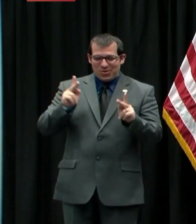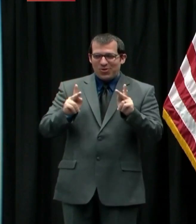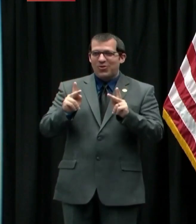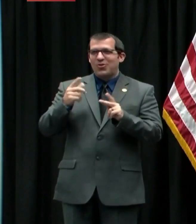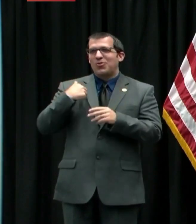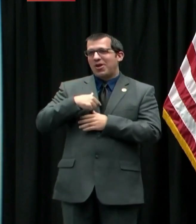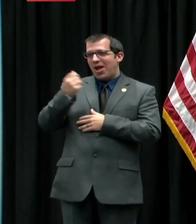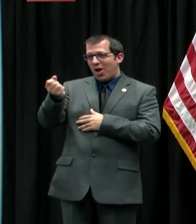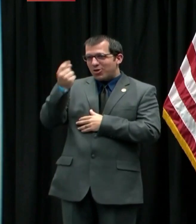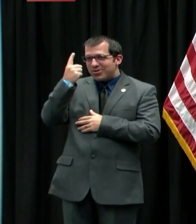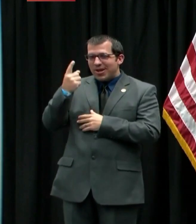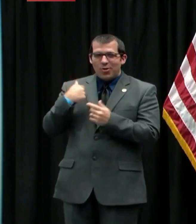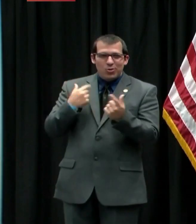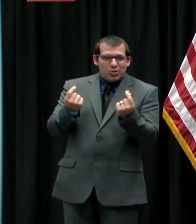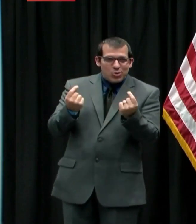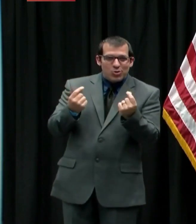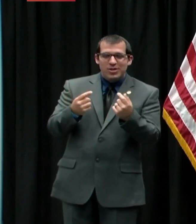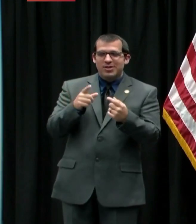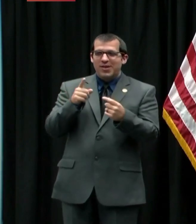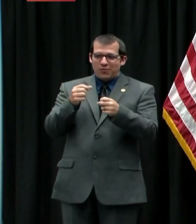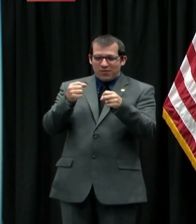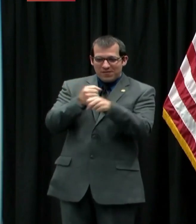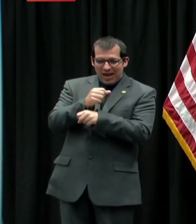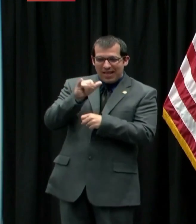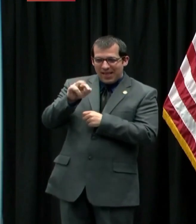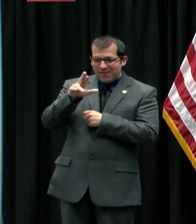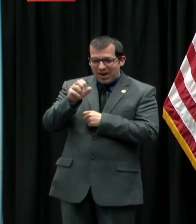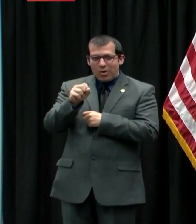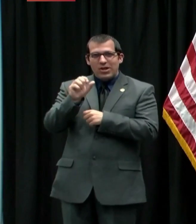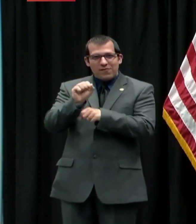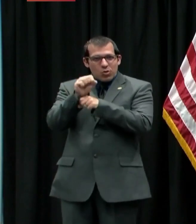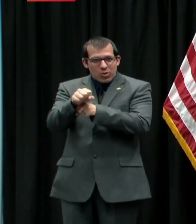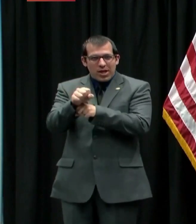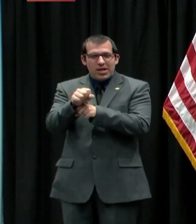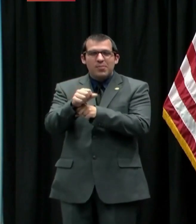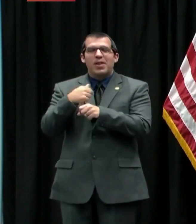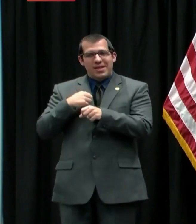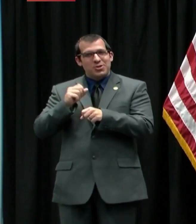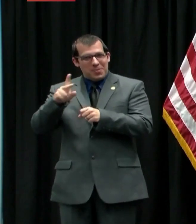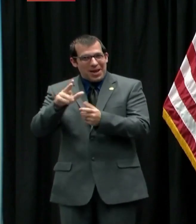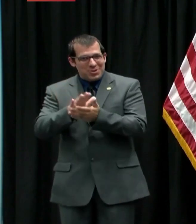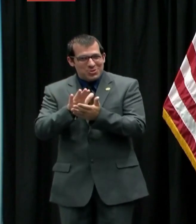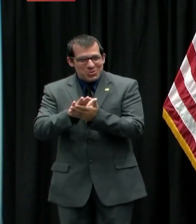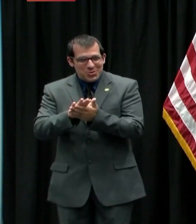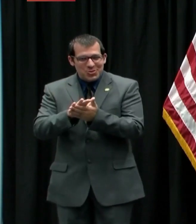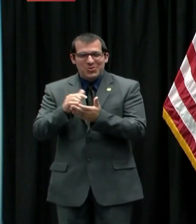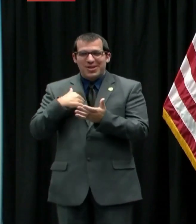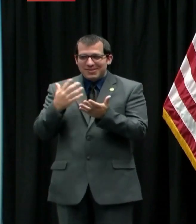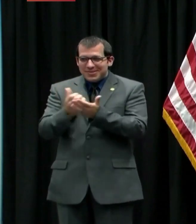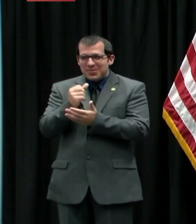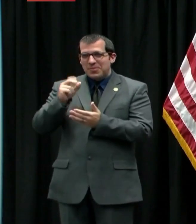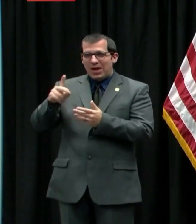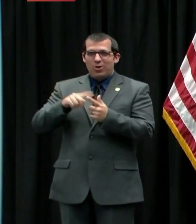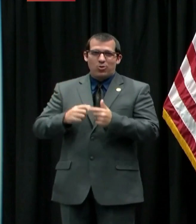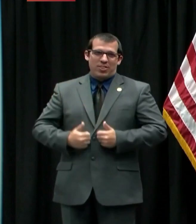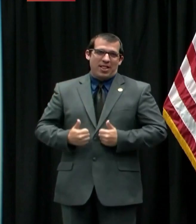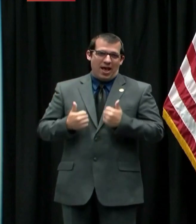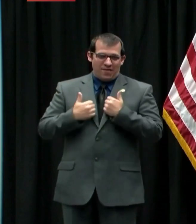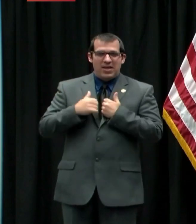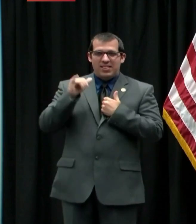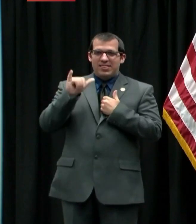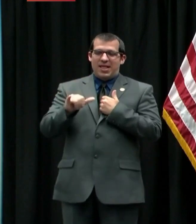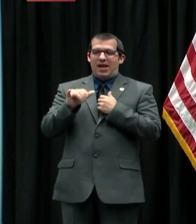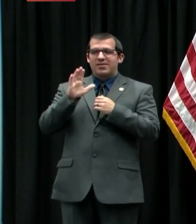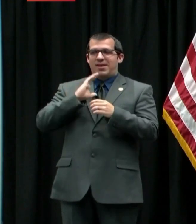We understand what we're doing. We got to fight the virus. We've got to win, but let's get back to school. Let's get back to life, and that's